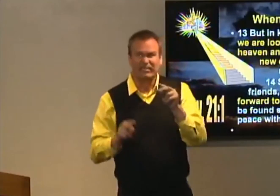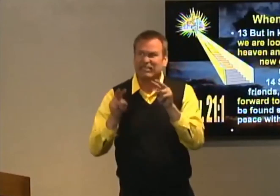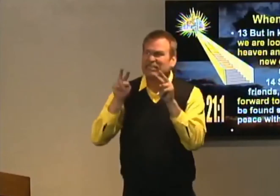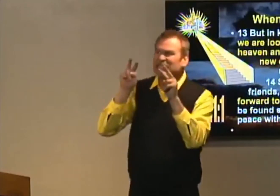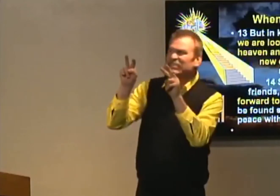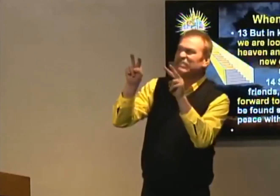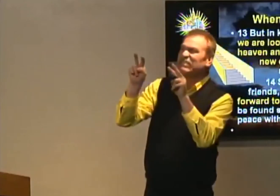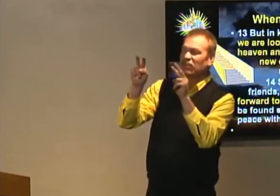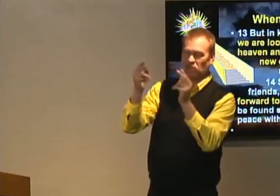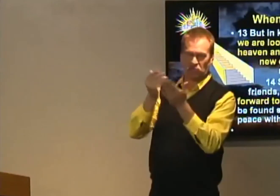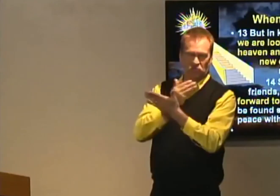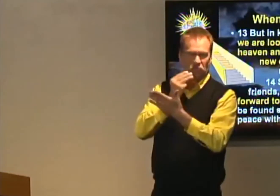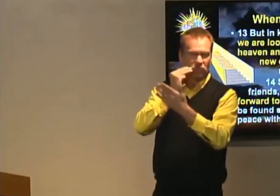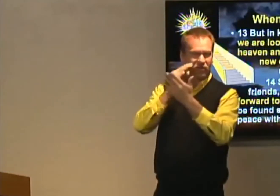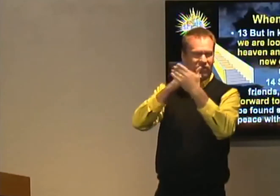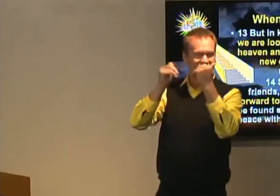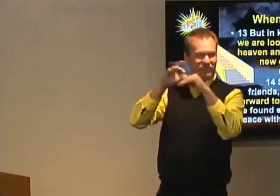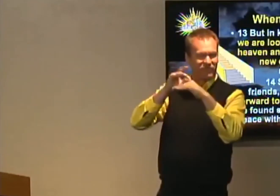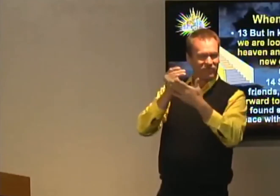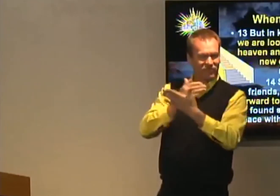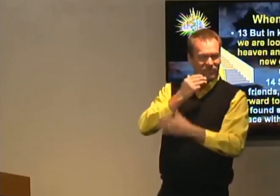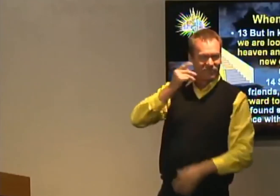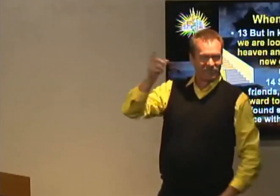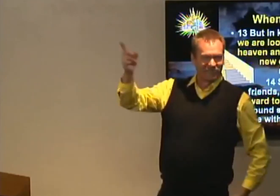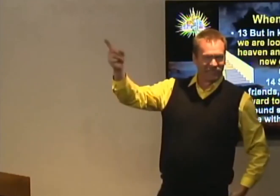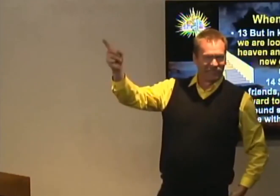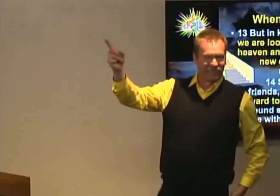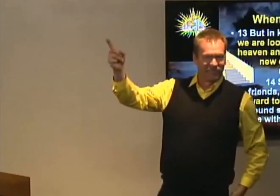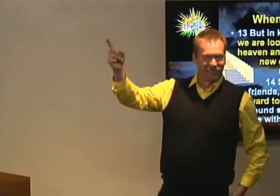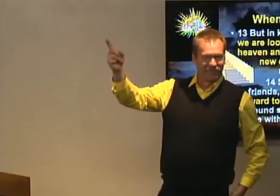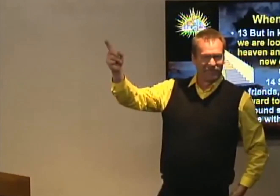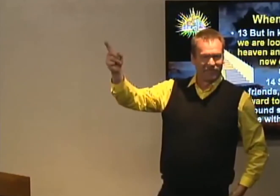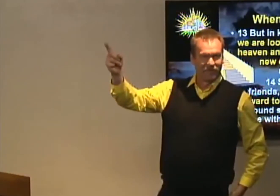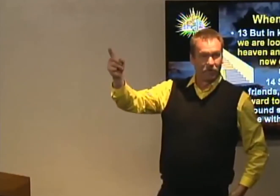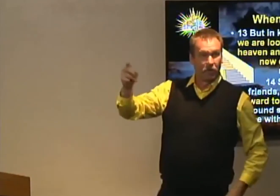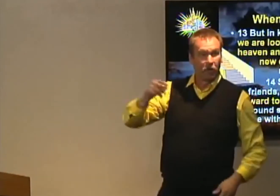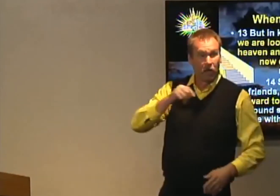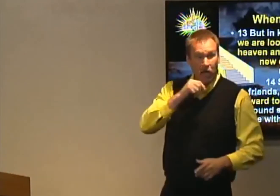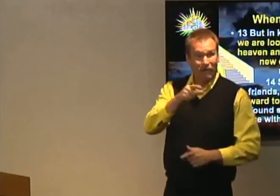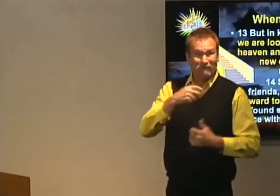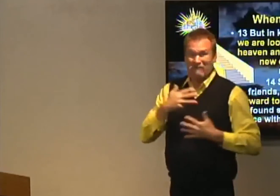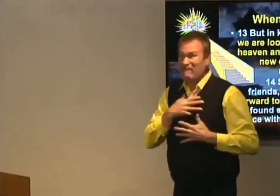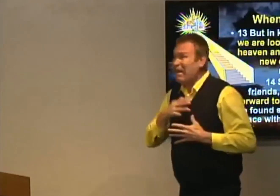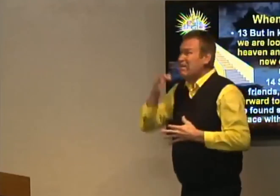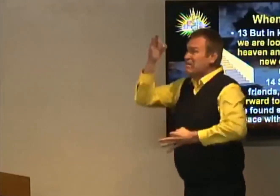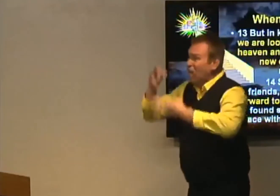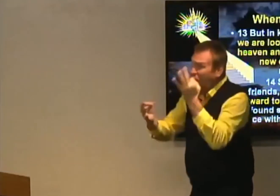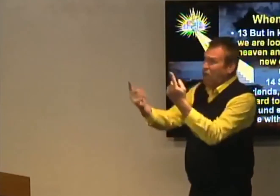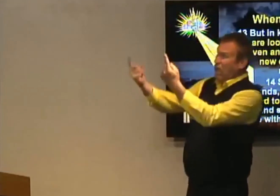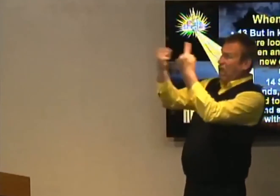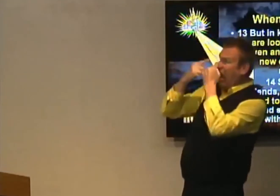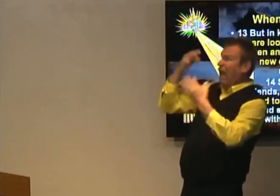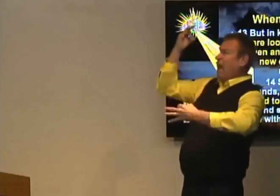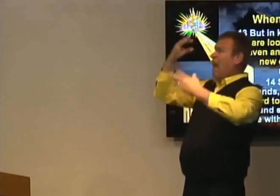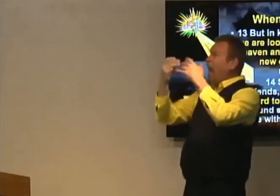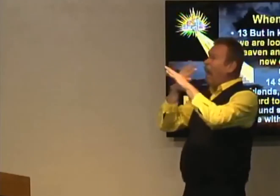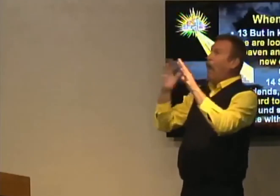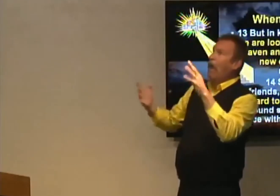what did he mean by this? Looking forward to what? He was talking about the new heaven and the new earth. You know, to be afraid